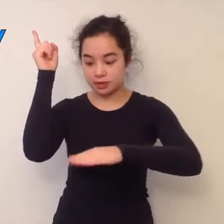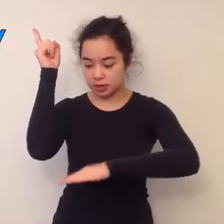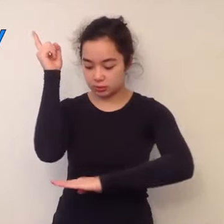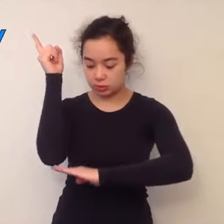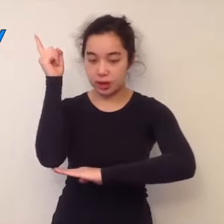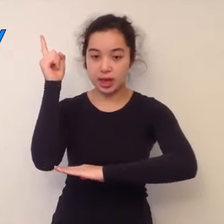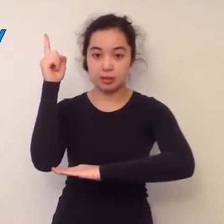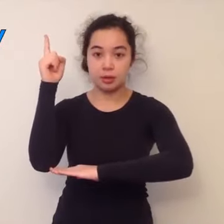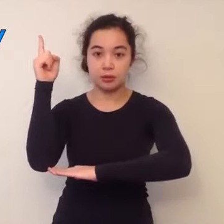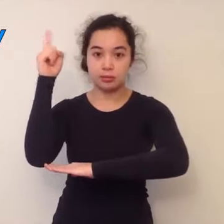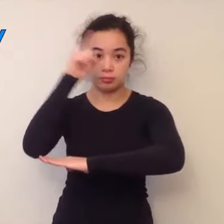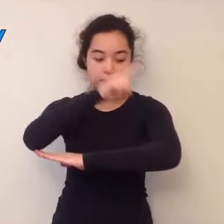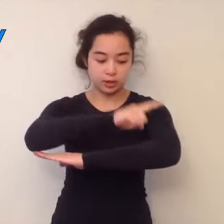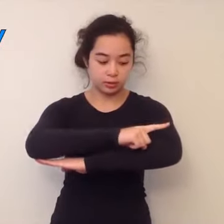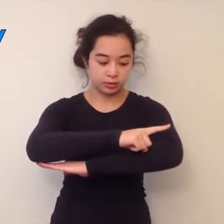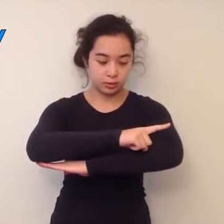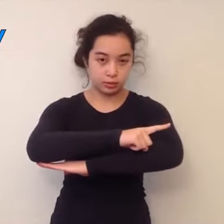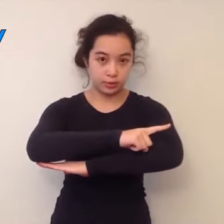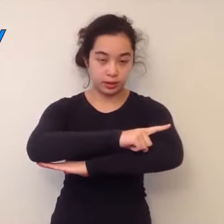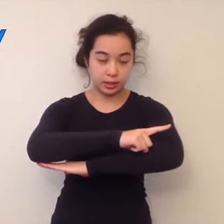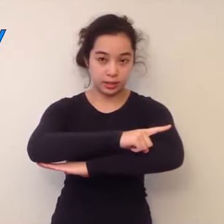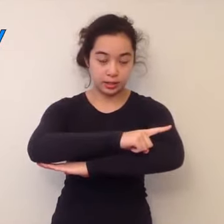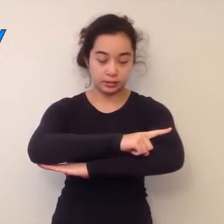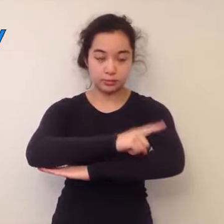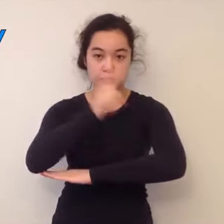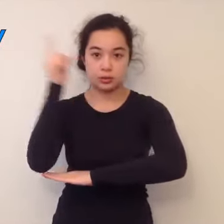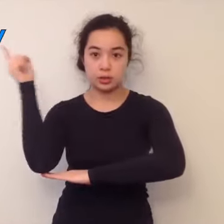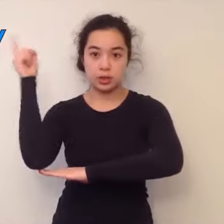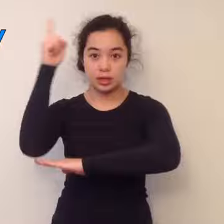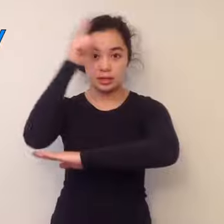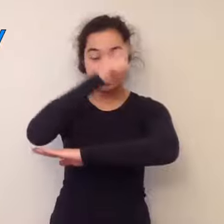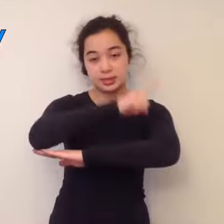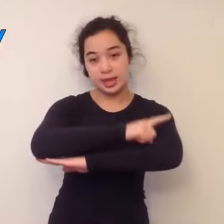hand with your right elbow and bring your right hand down.